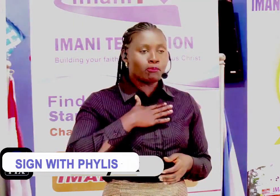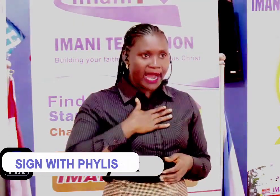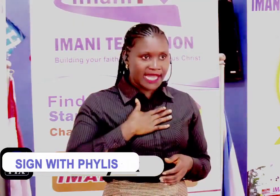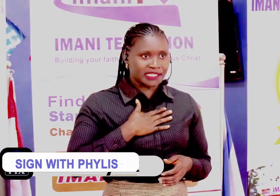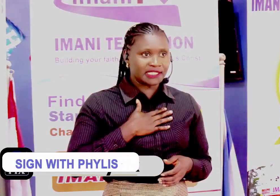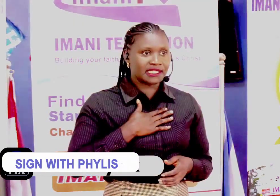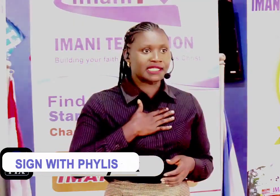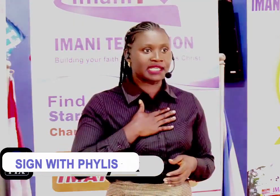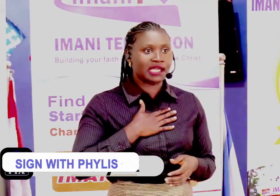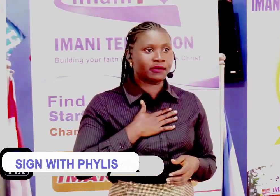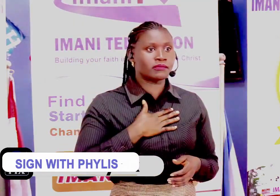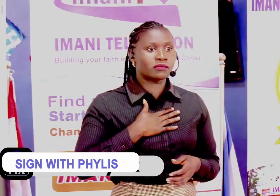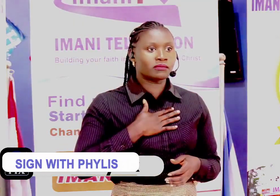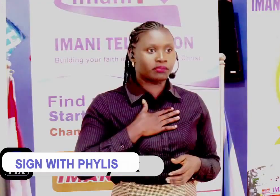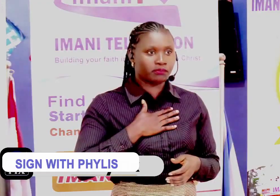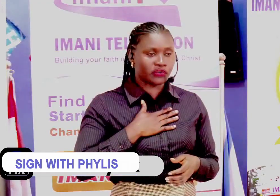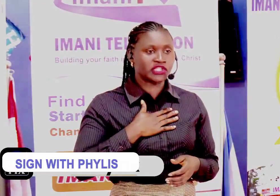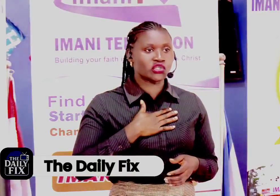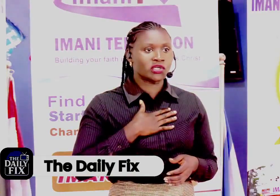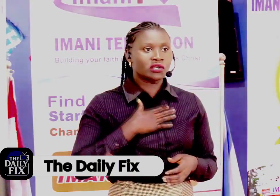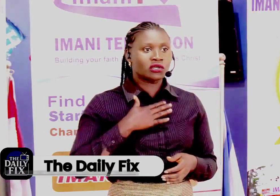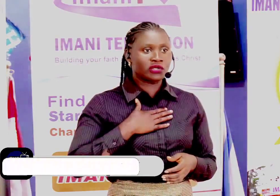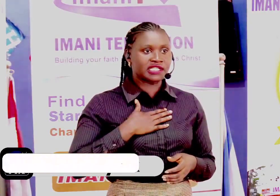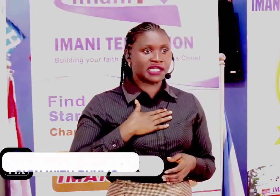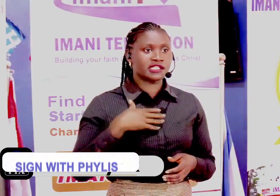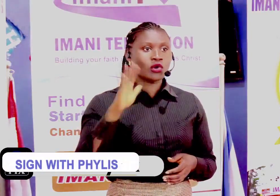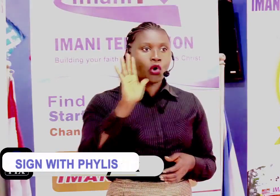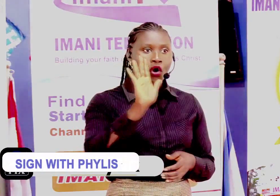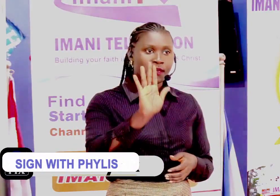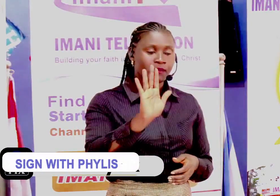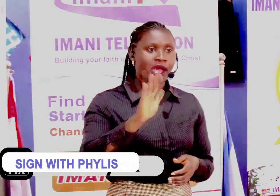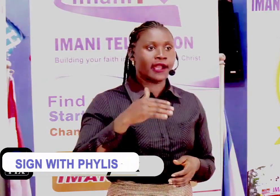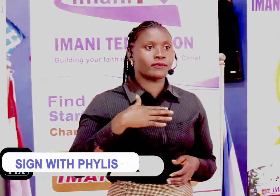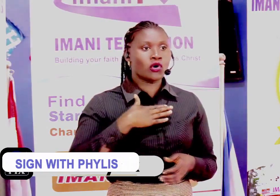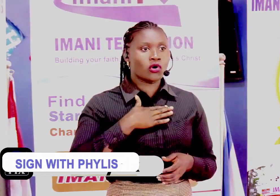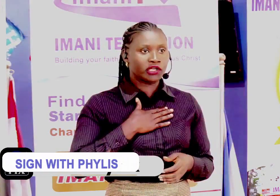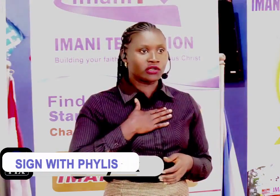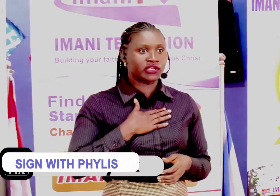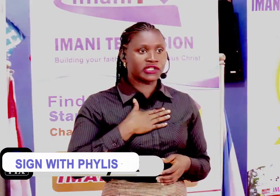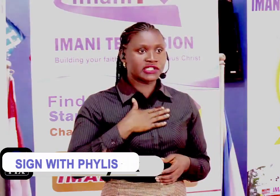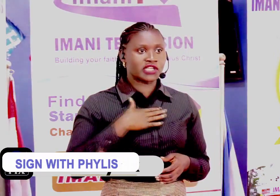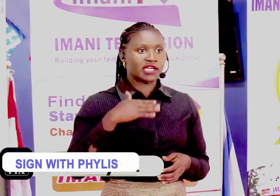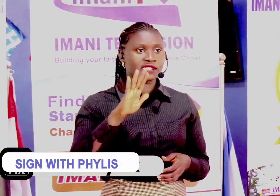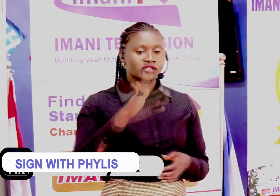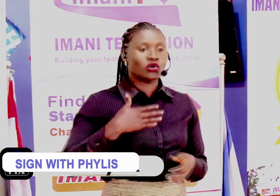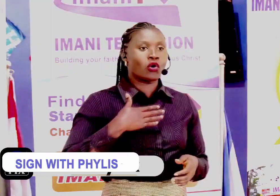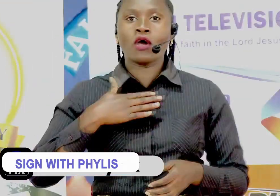Mine. The same position. Your chest, open palm, holding your chest. So